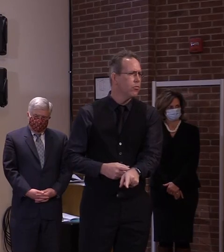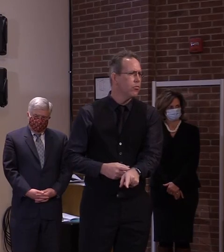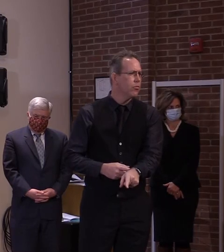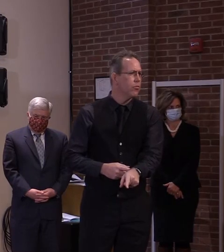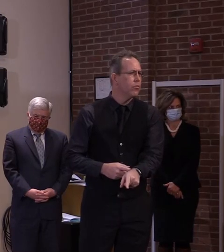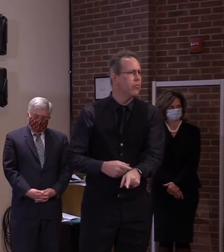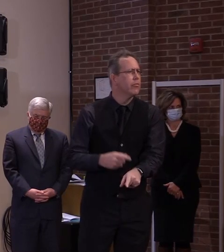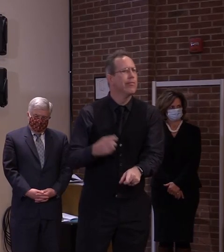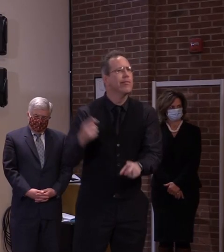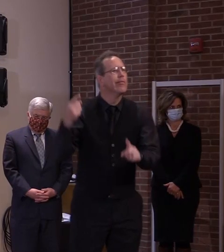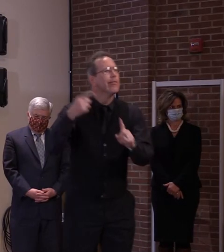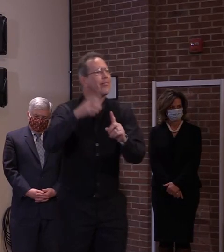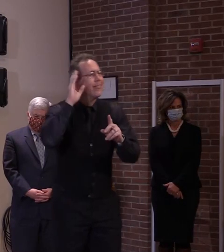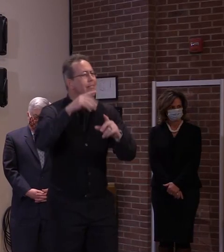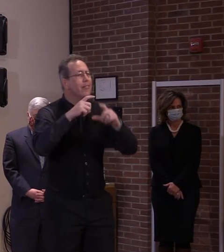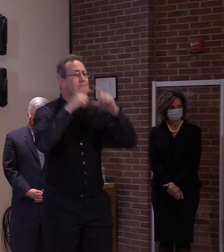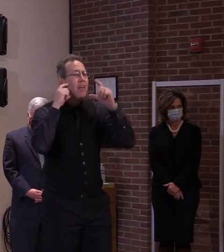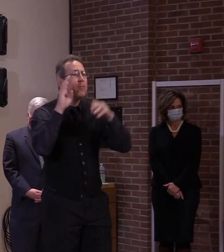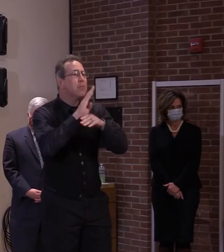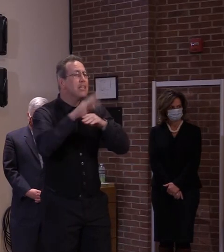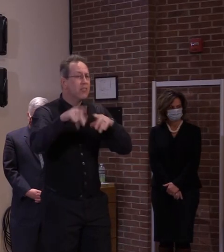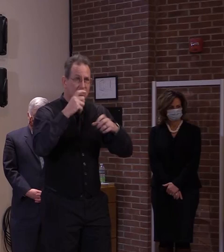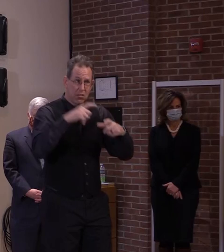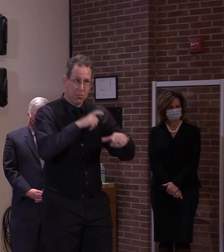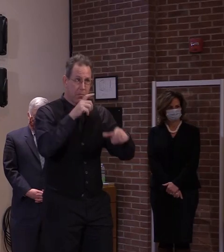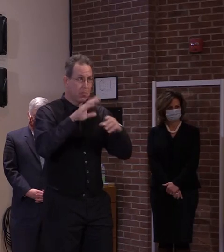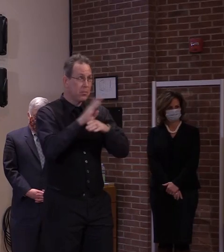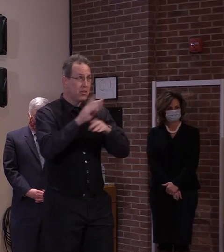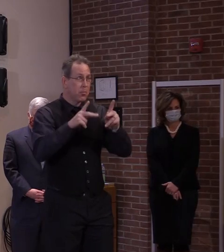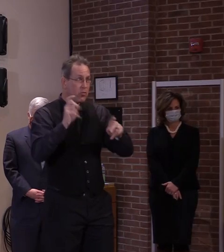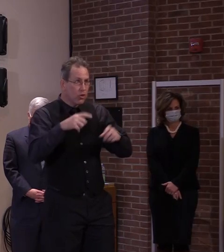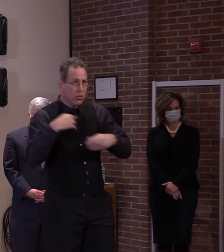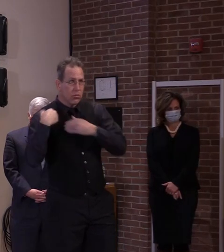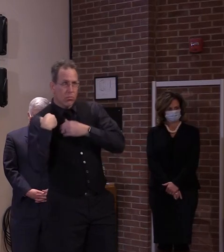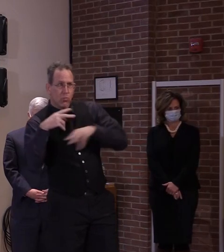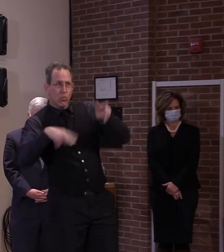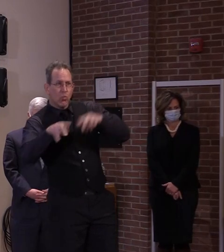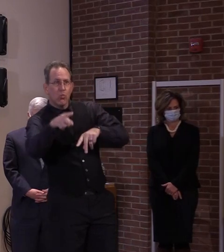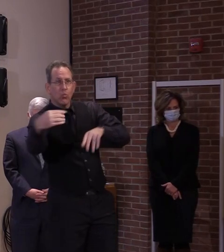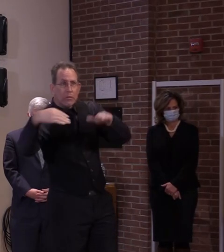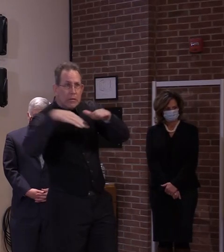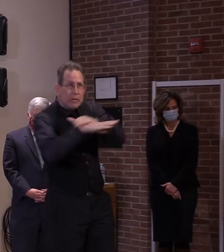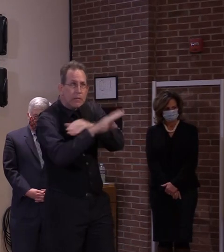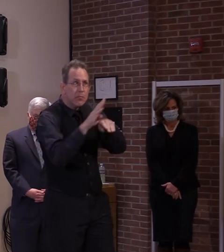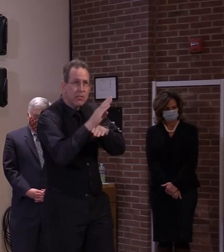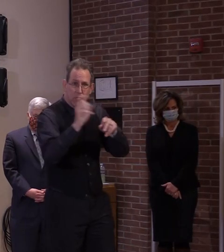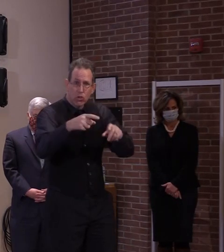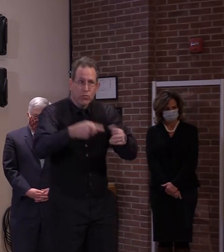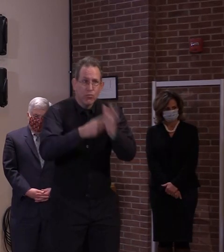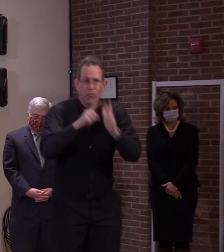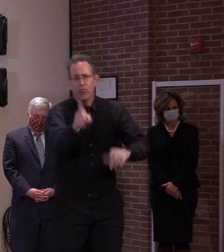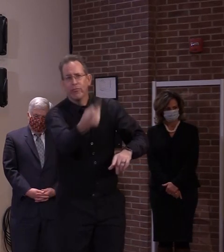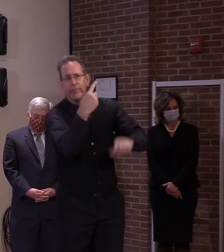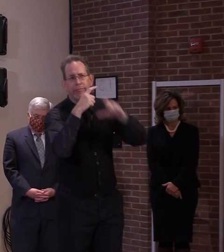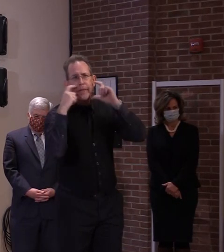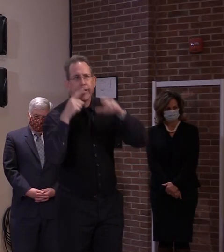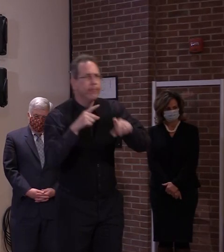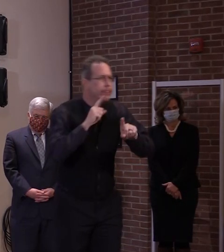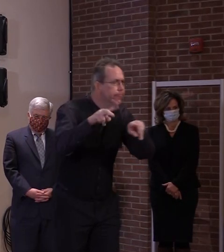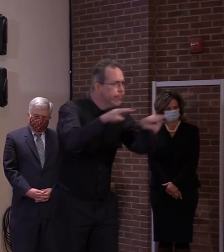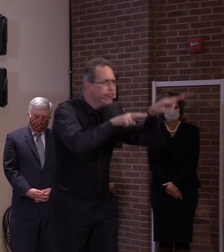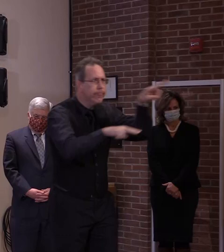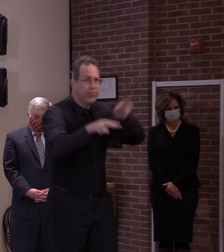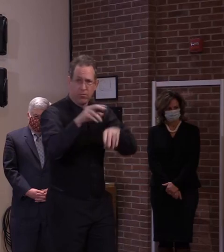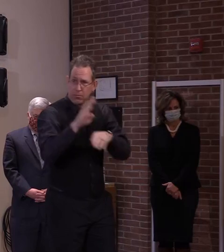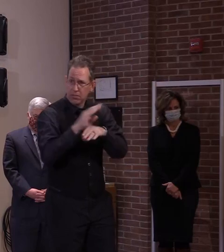them off the hook. How should they, they could call the police if they needed to. How should they respond now if they